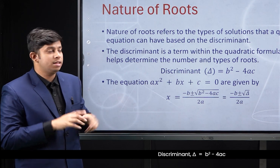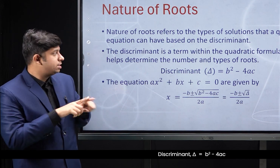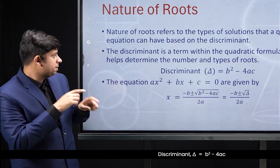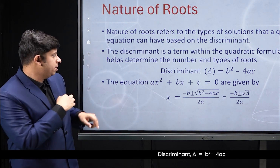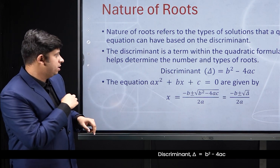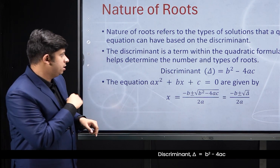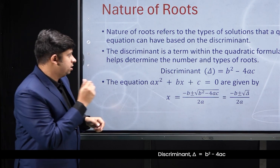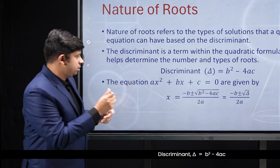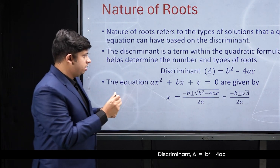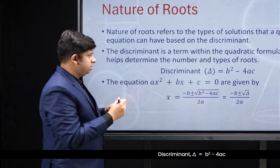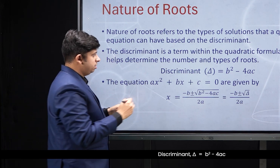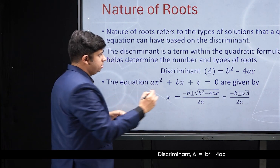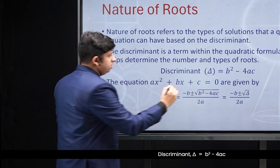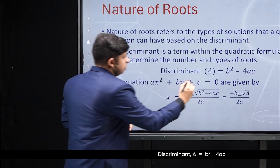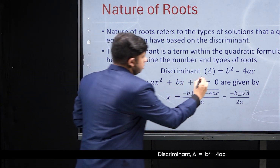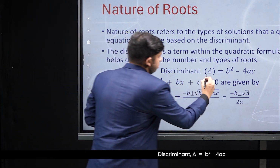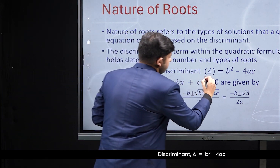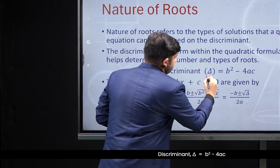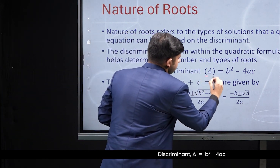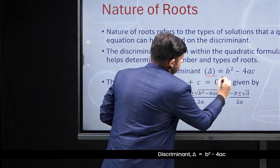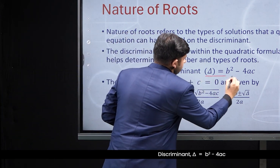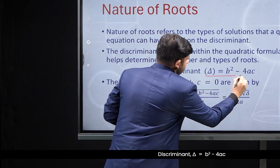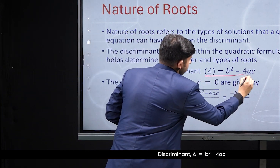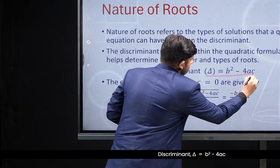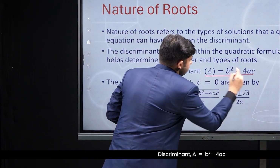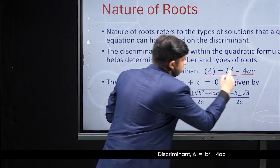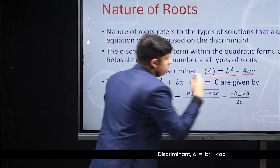Discriminant delta is equal to b square minus 4ac.